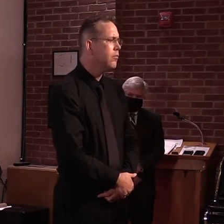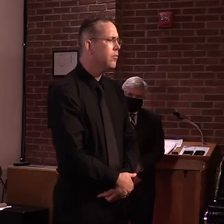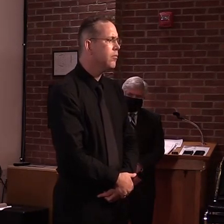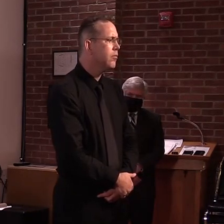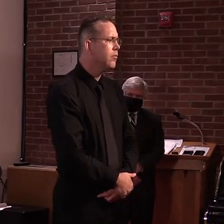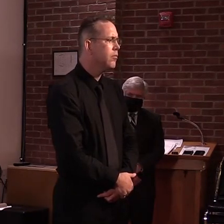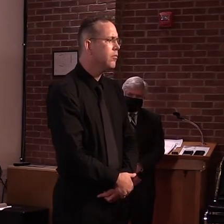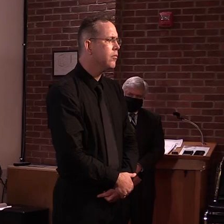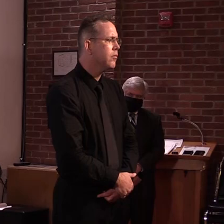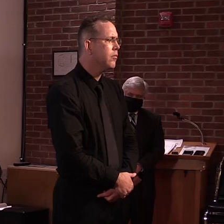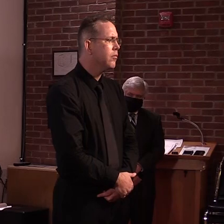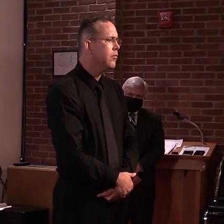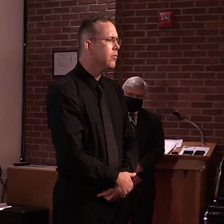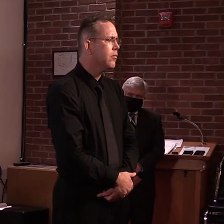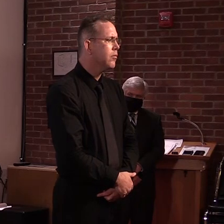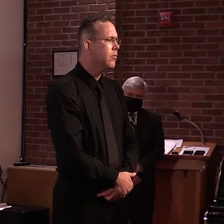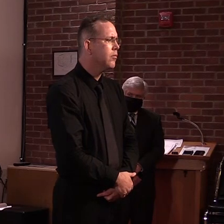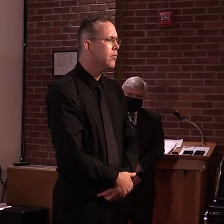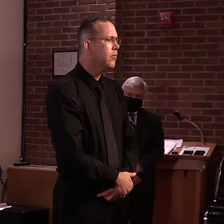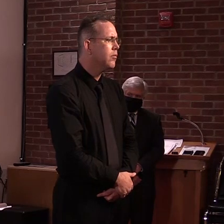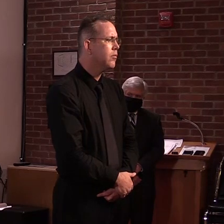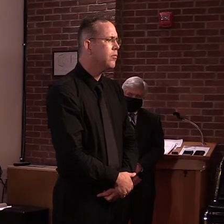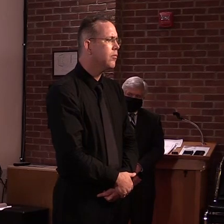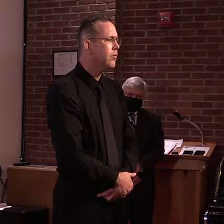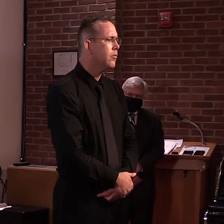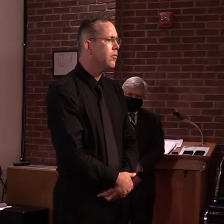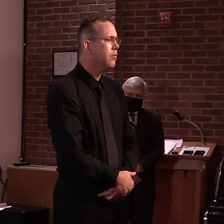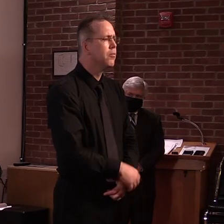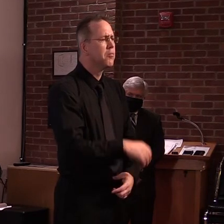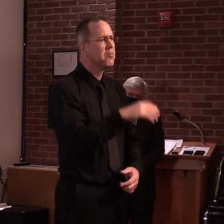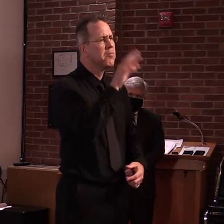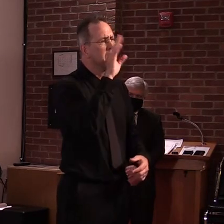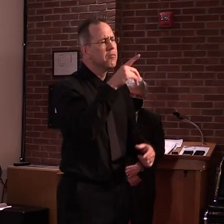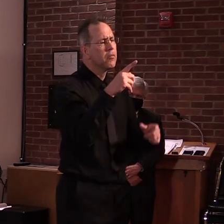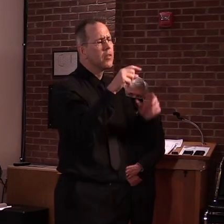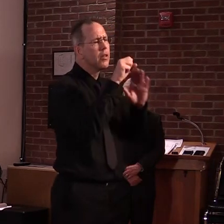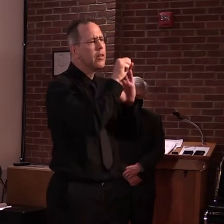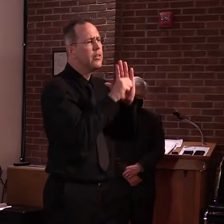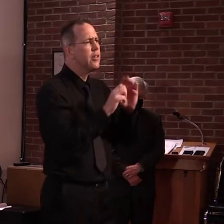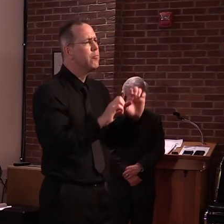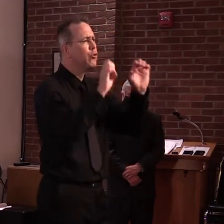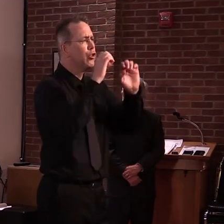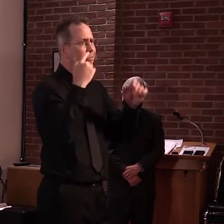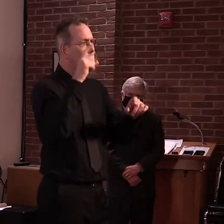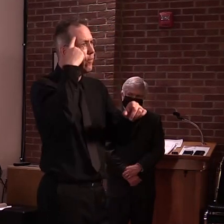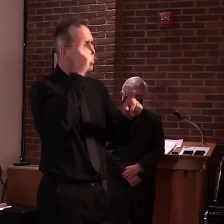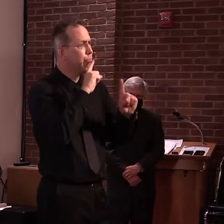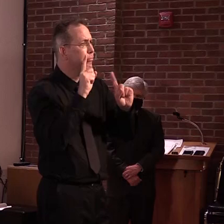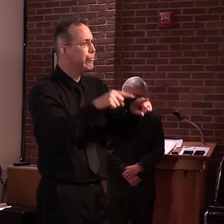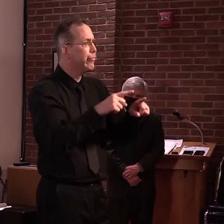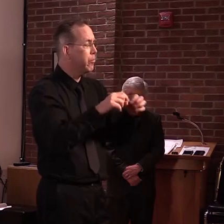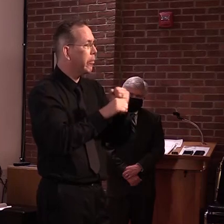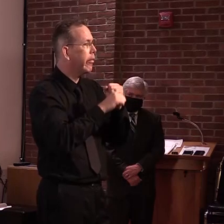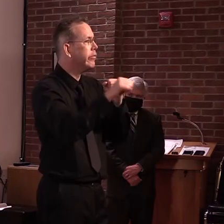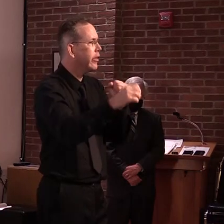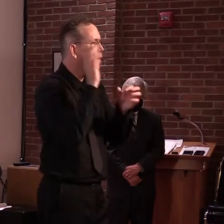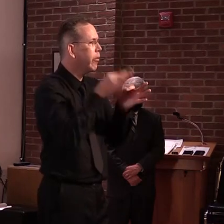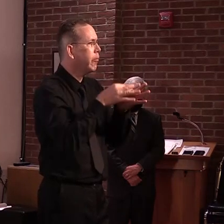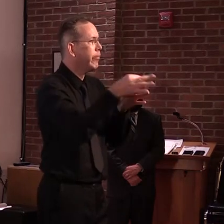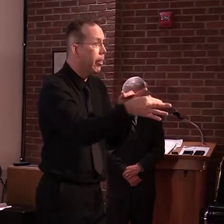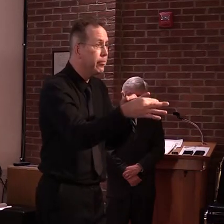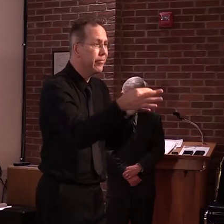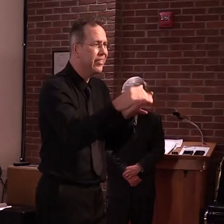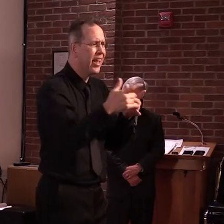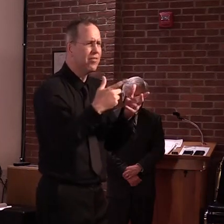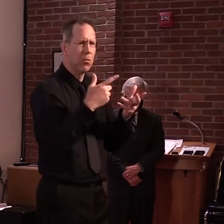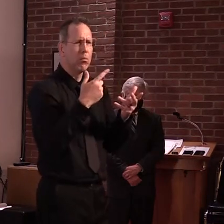for that? Well, again, it's something that we're doing in time, again, watching all the data,